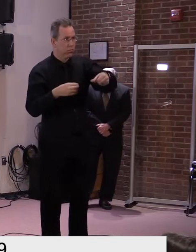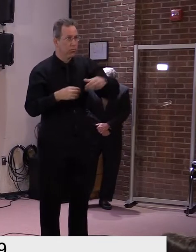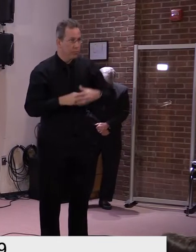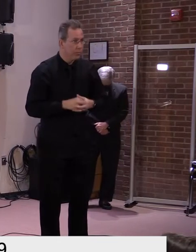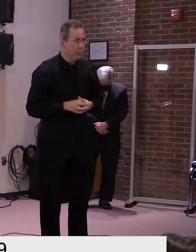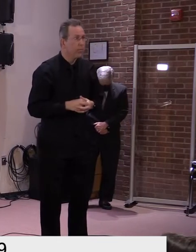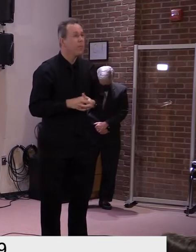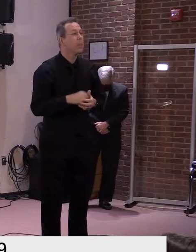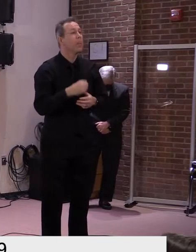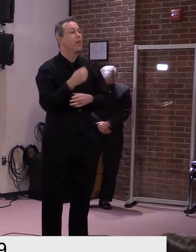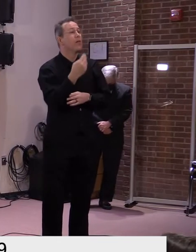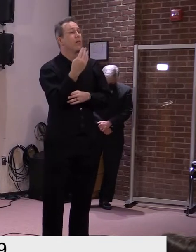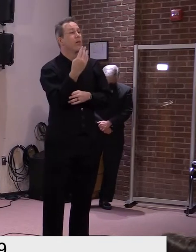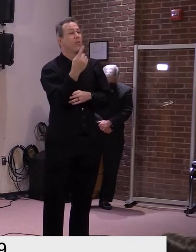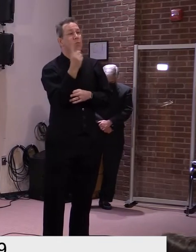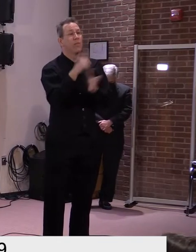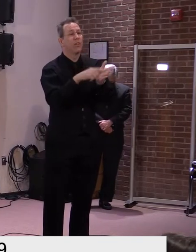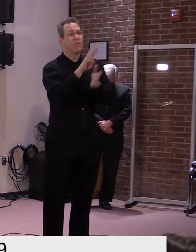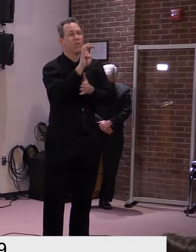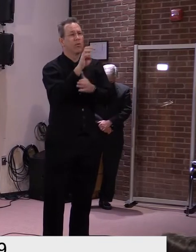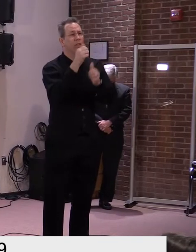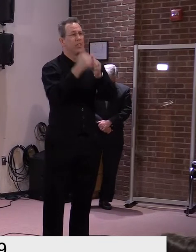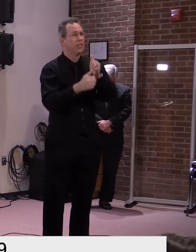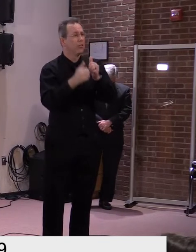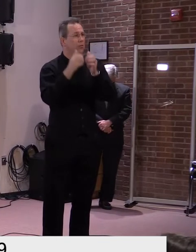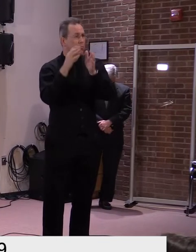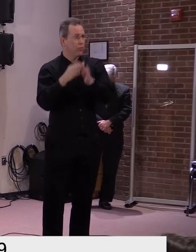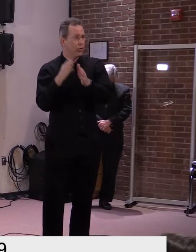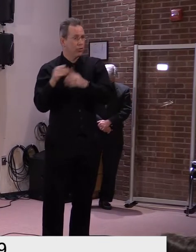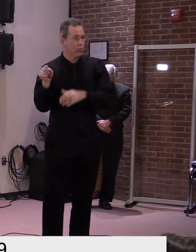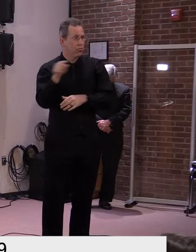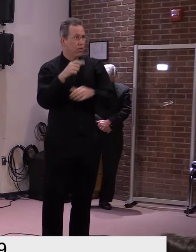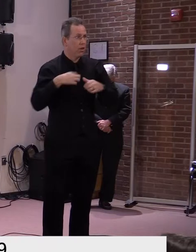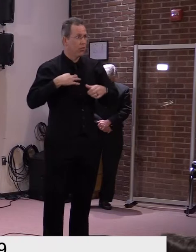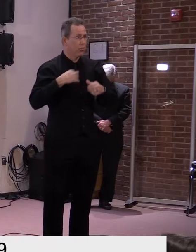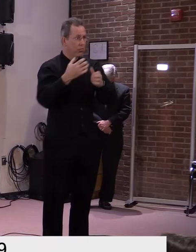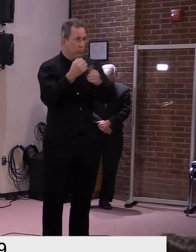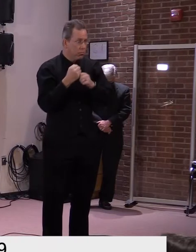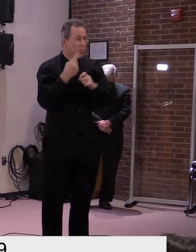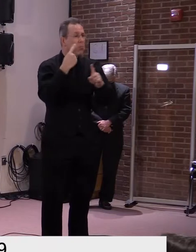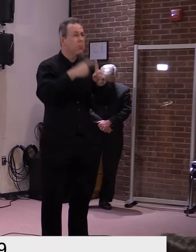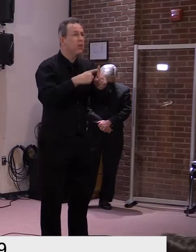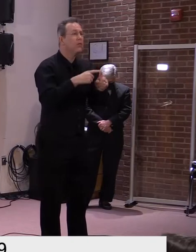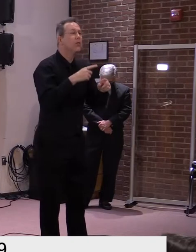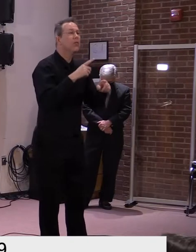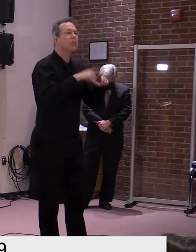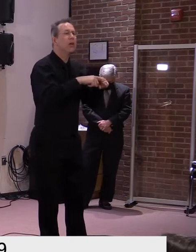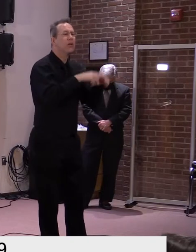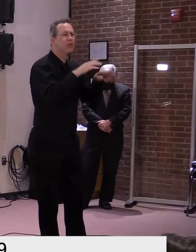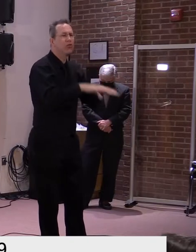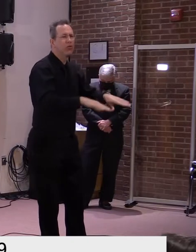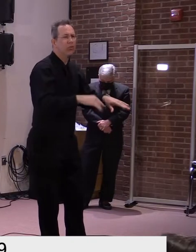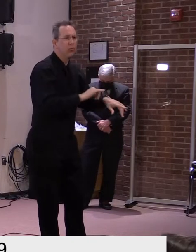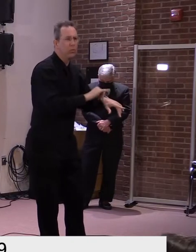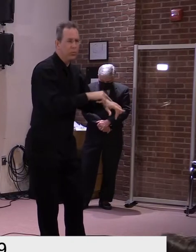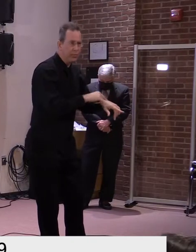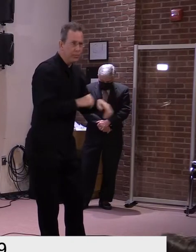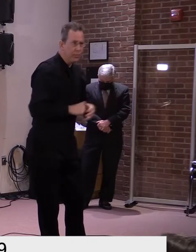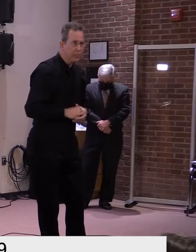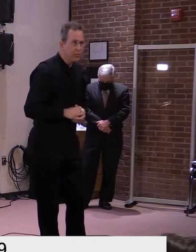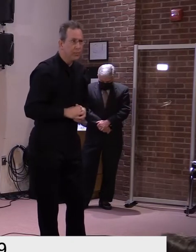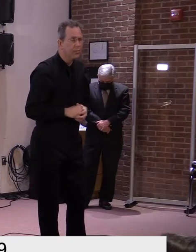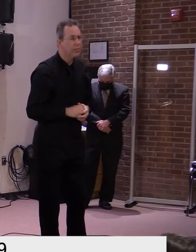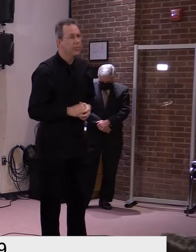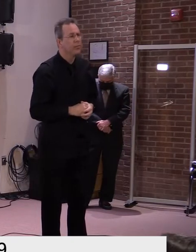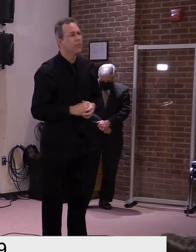for taxpayers with an adjusted gross income of less than $75,000 for single filers and